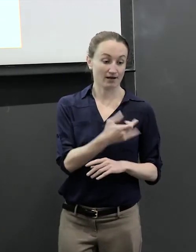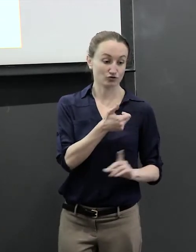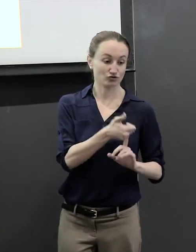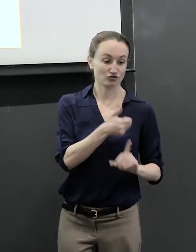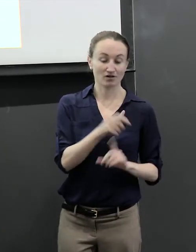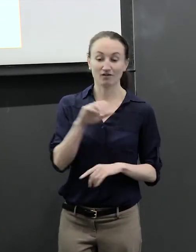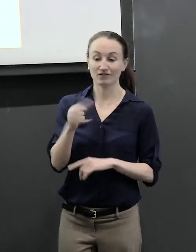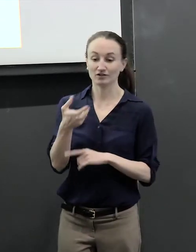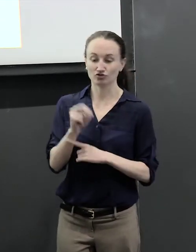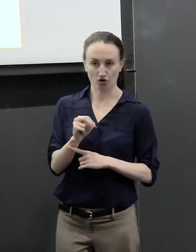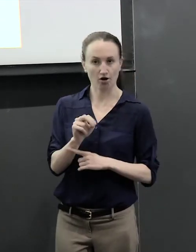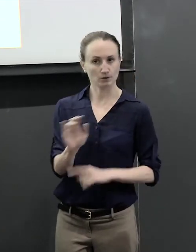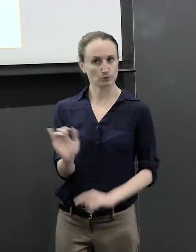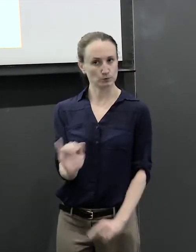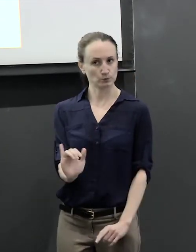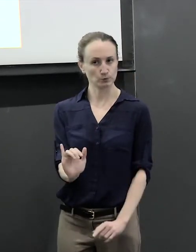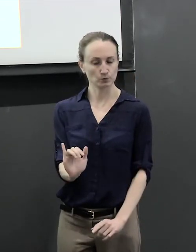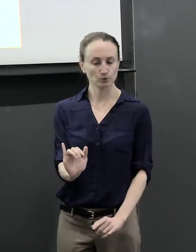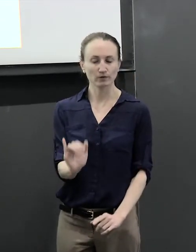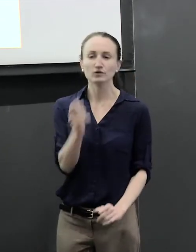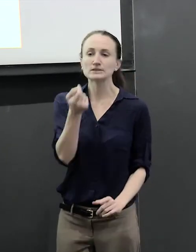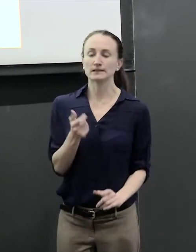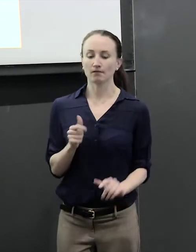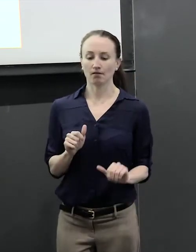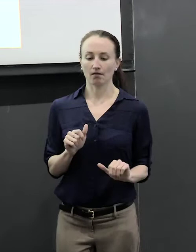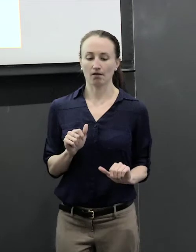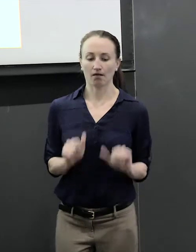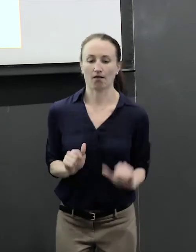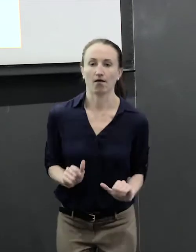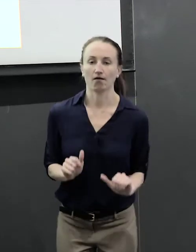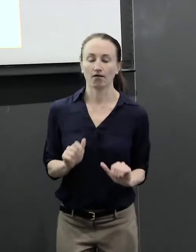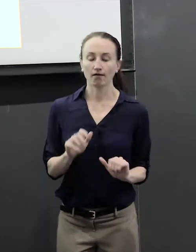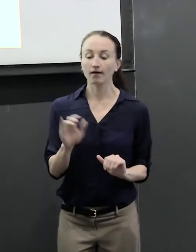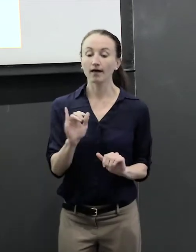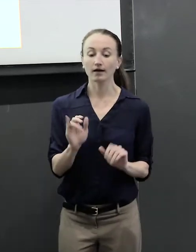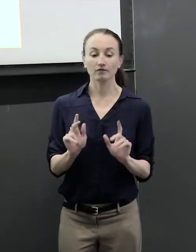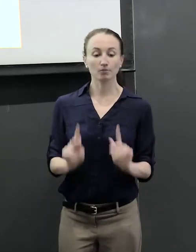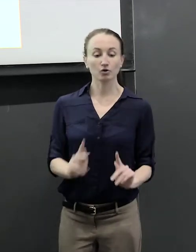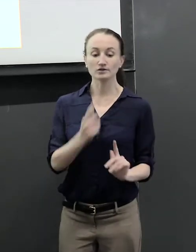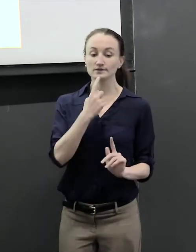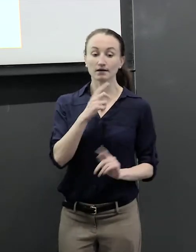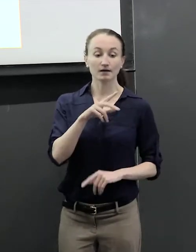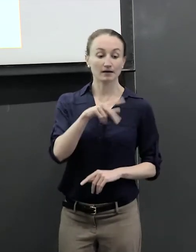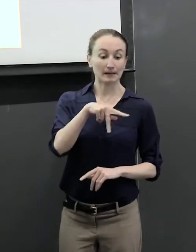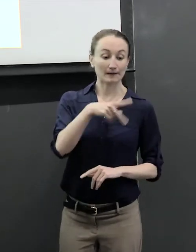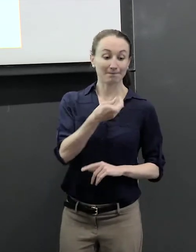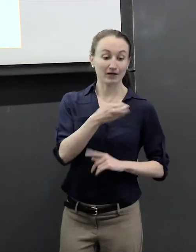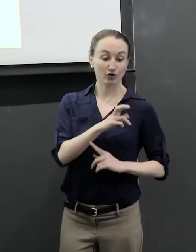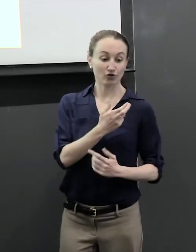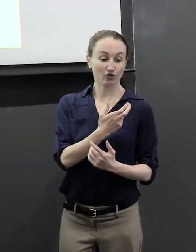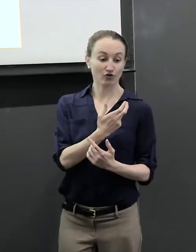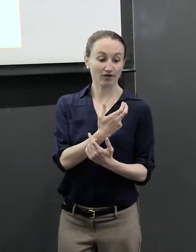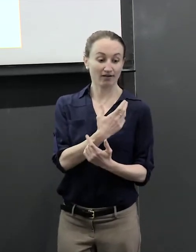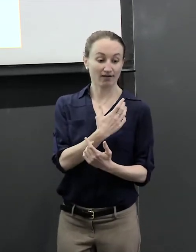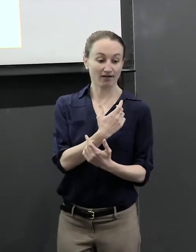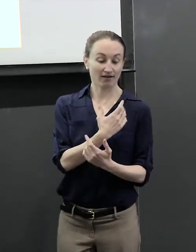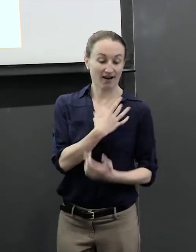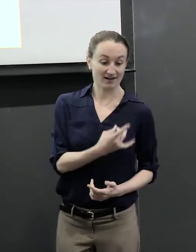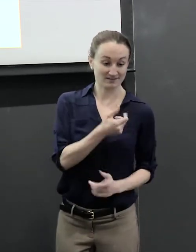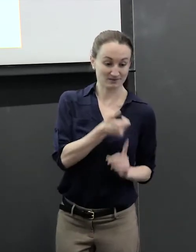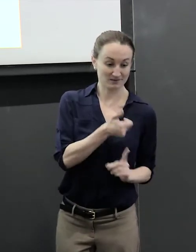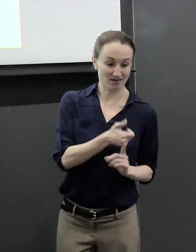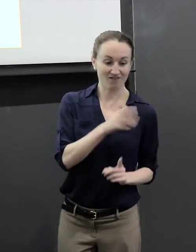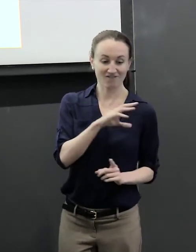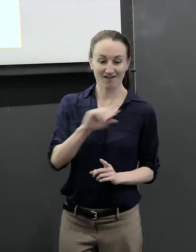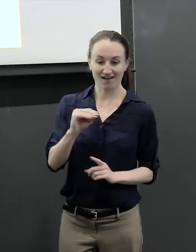slight hesitation. You know, sometimes people would say, you know, if you said, you know, Peter likes himself and John does too,